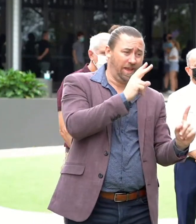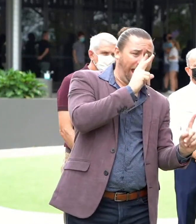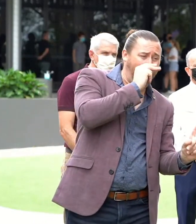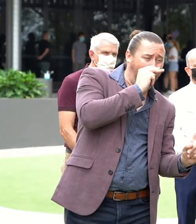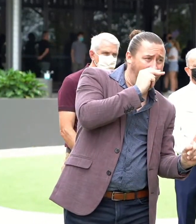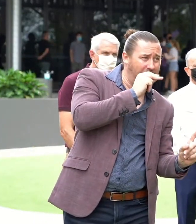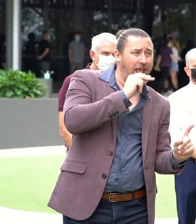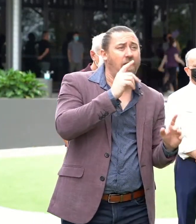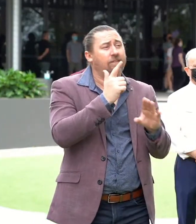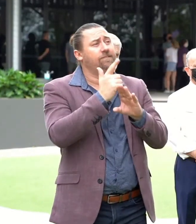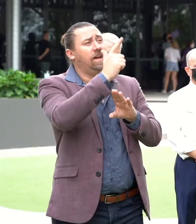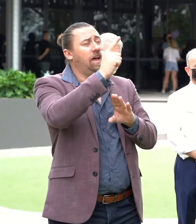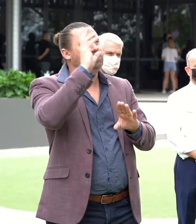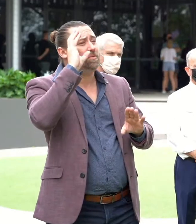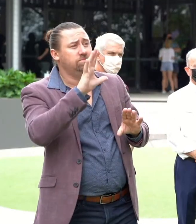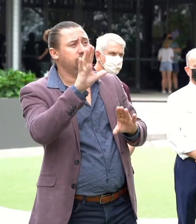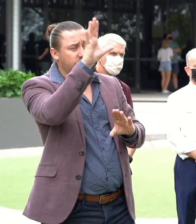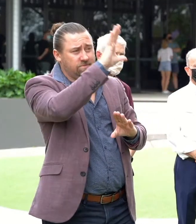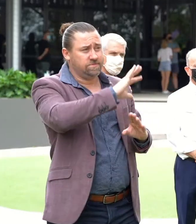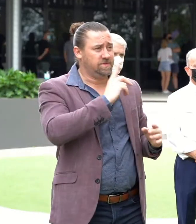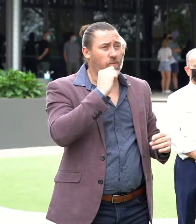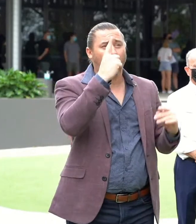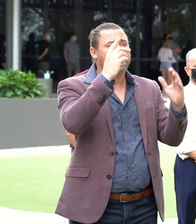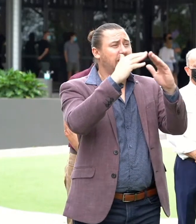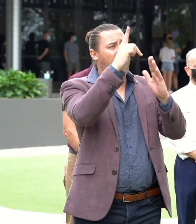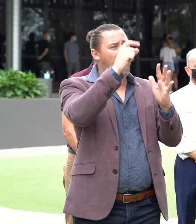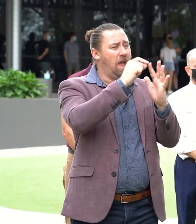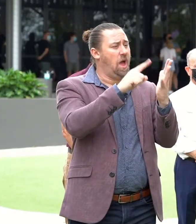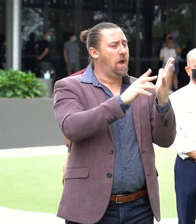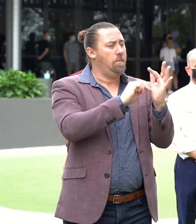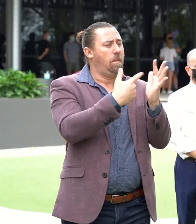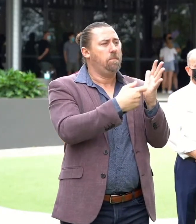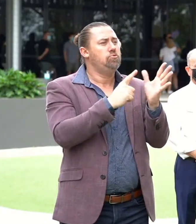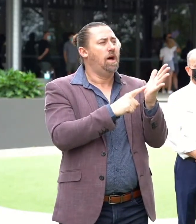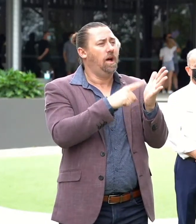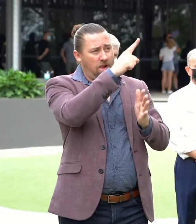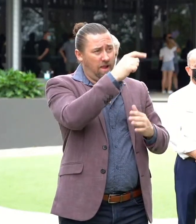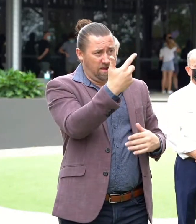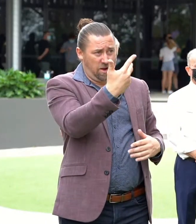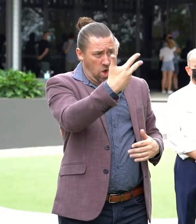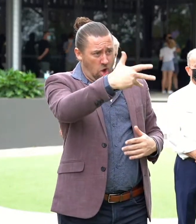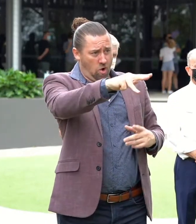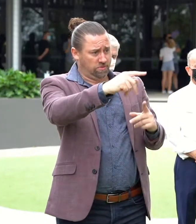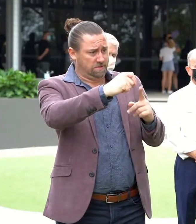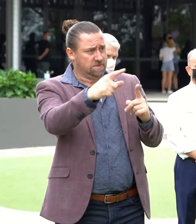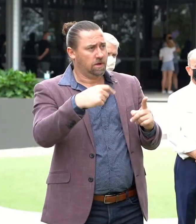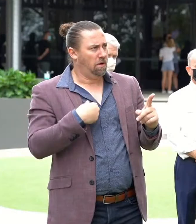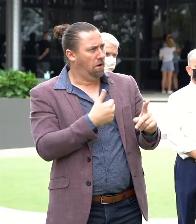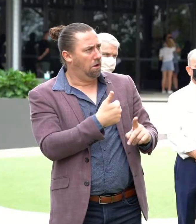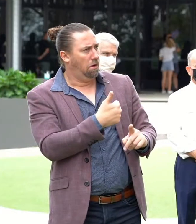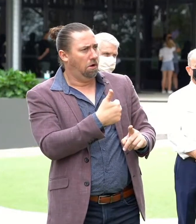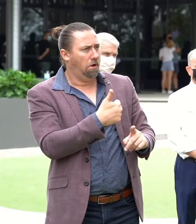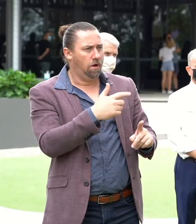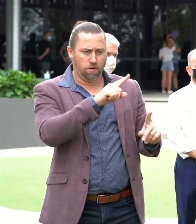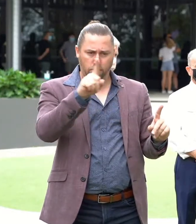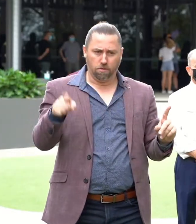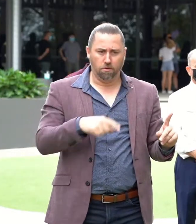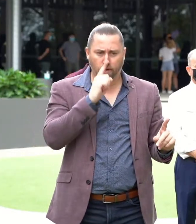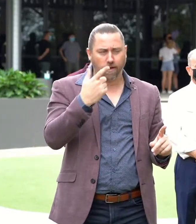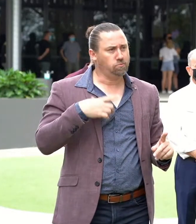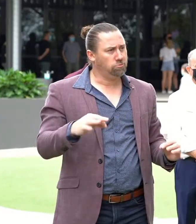rural and remote. If Pumperel can get to 90%, anybody can get, any community can get up to that level, and we're